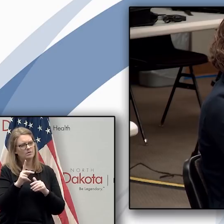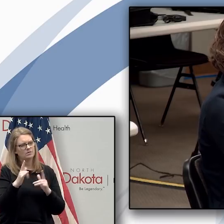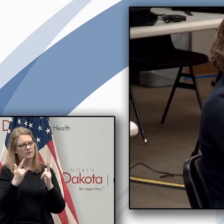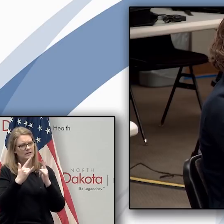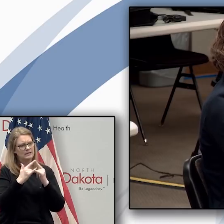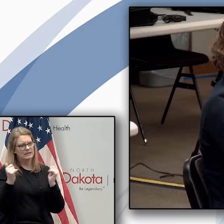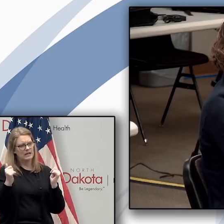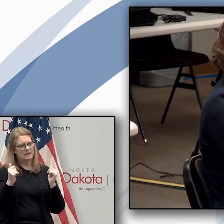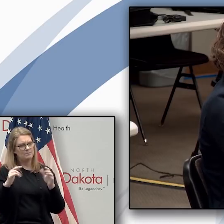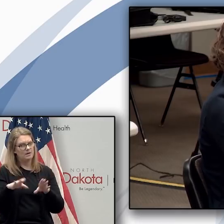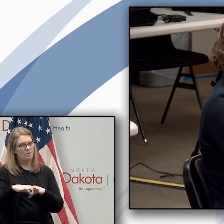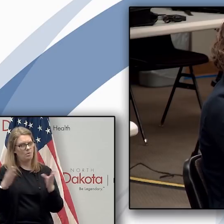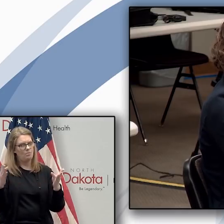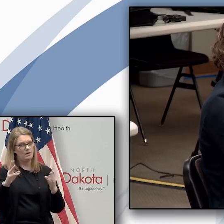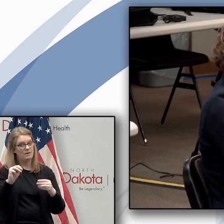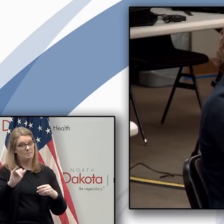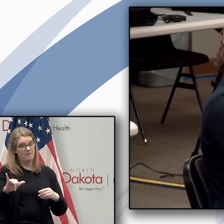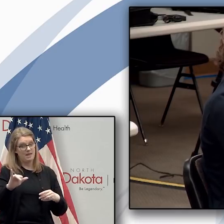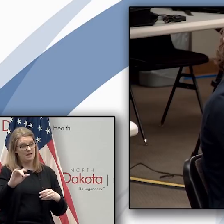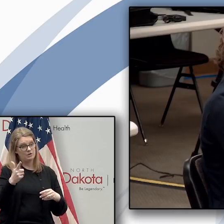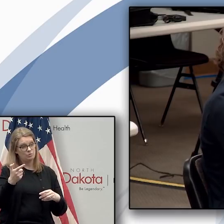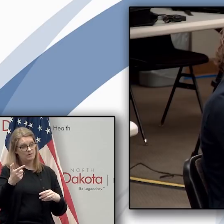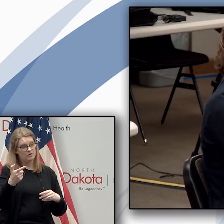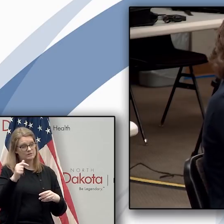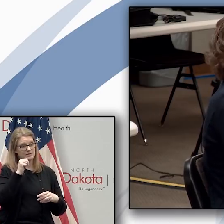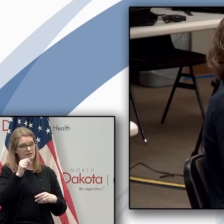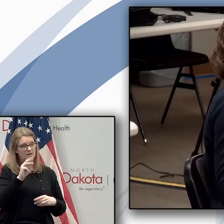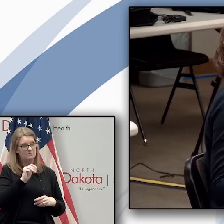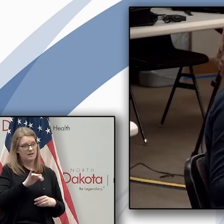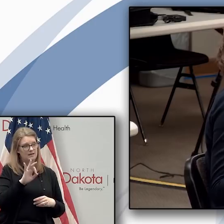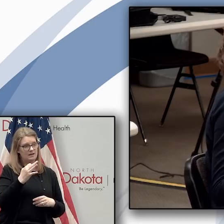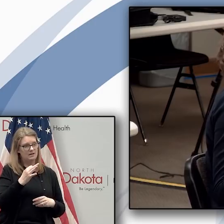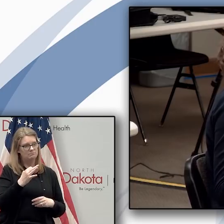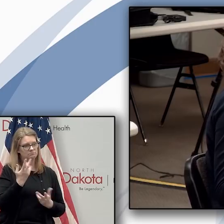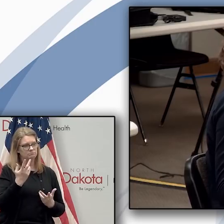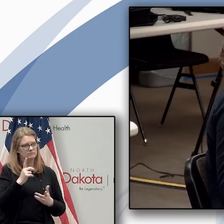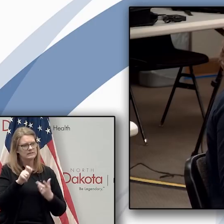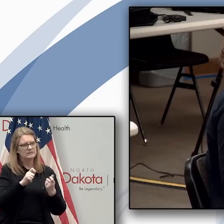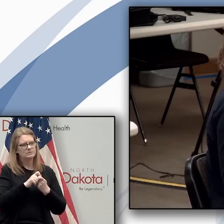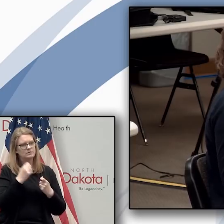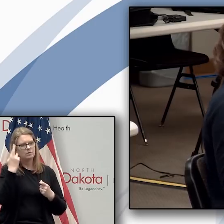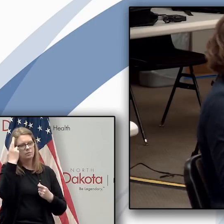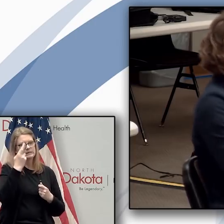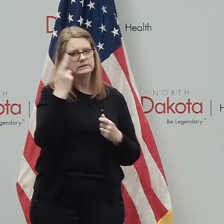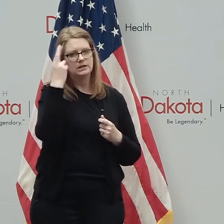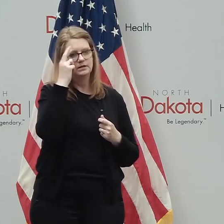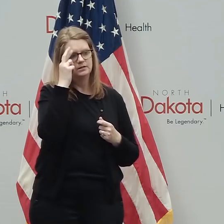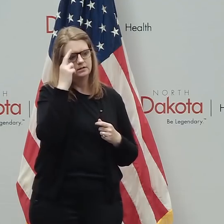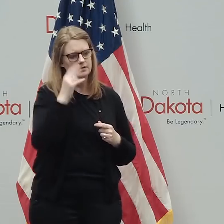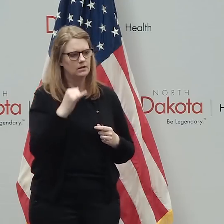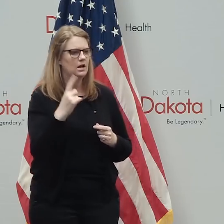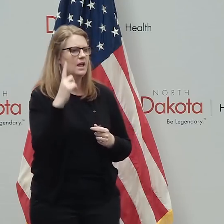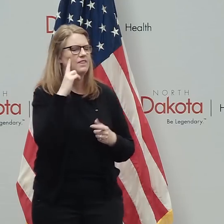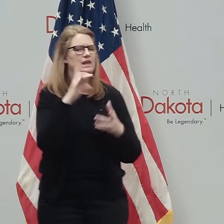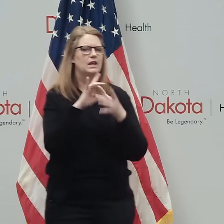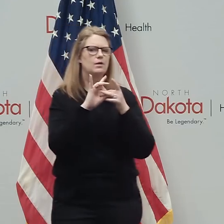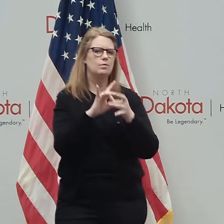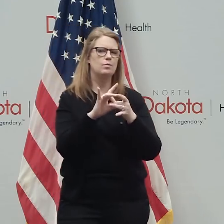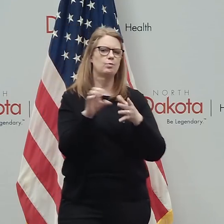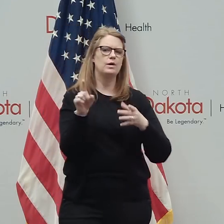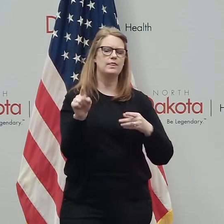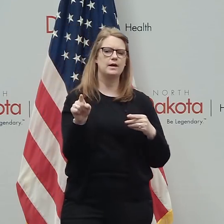to reopen on May 21st instead of May 9th. Is there a particular reason that one's delayed? I think it has to do with